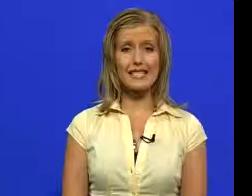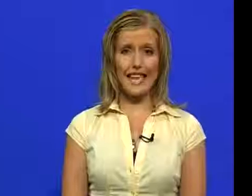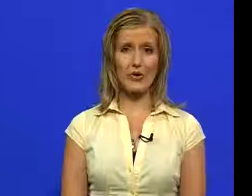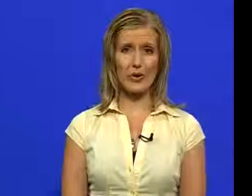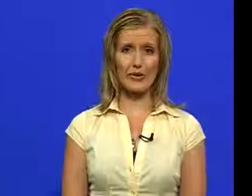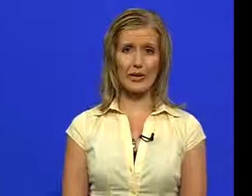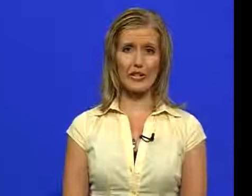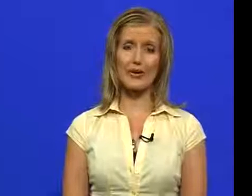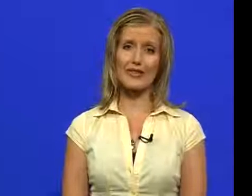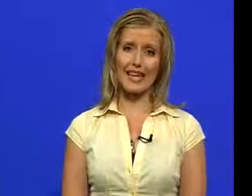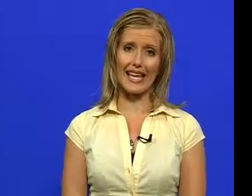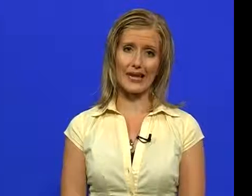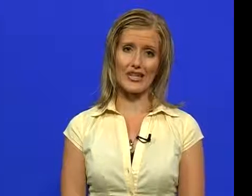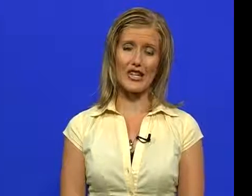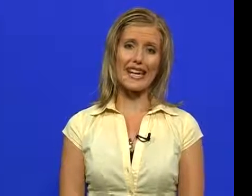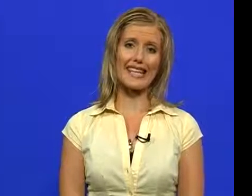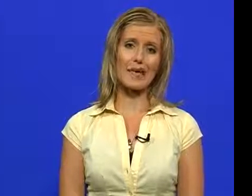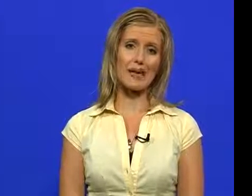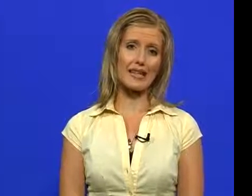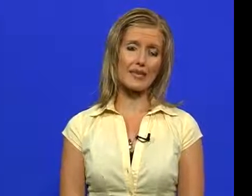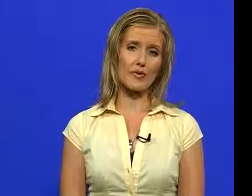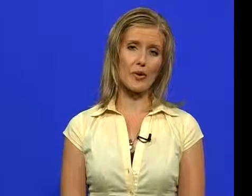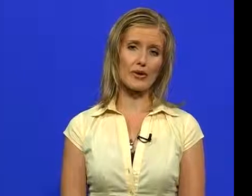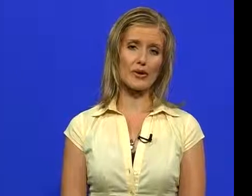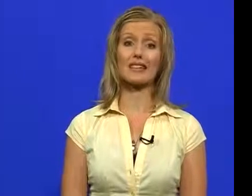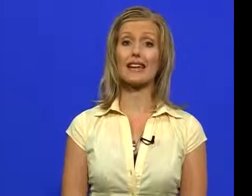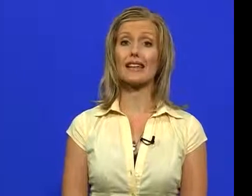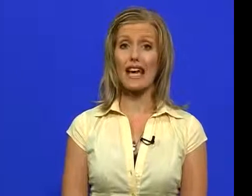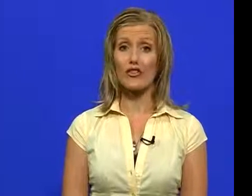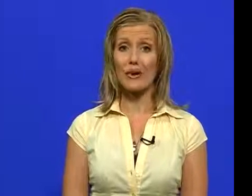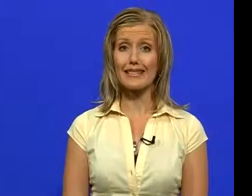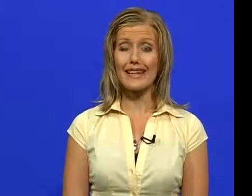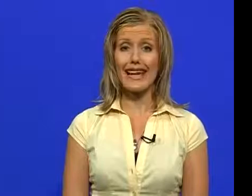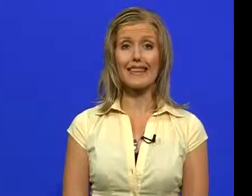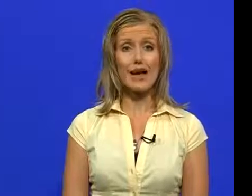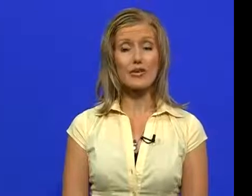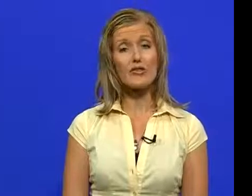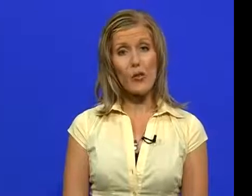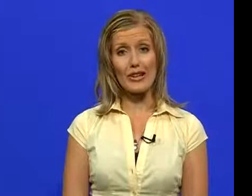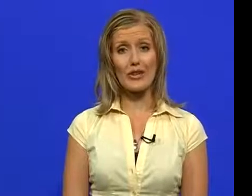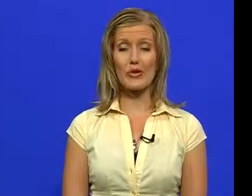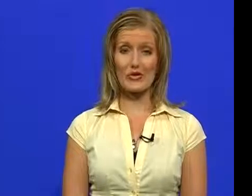Today we're going to be learning about sign language. In the upcoming clips, we're going to learn how to sign the alphabet and the numbers 1 through